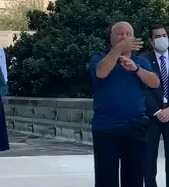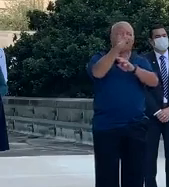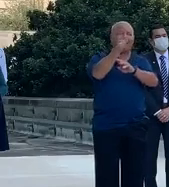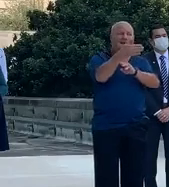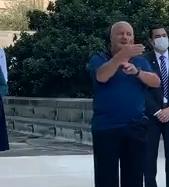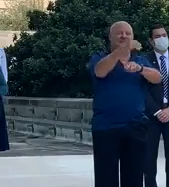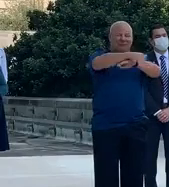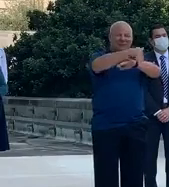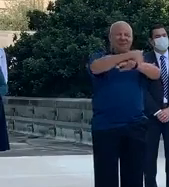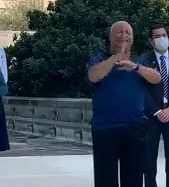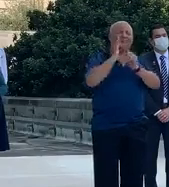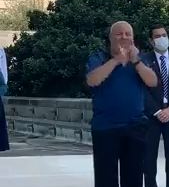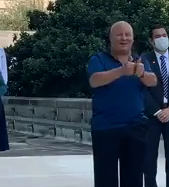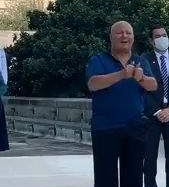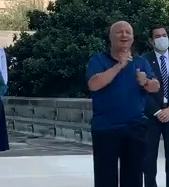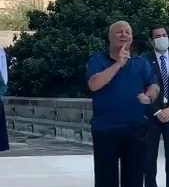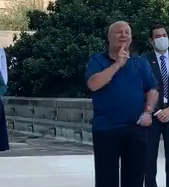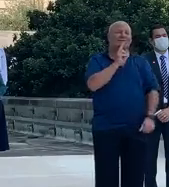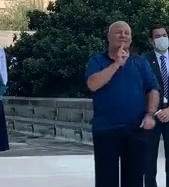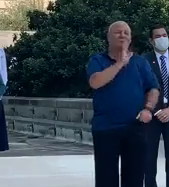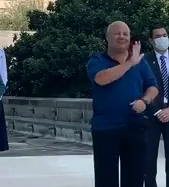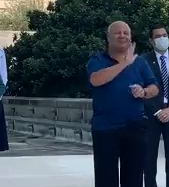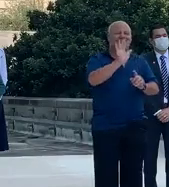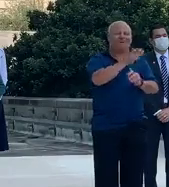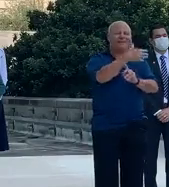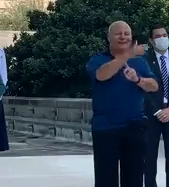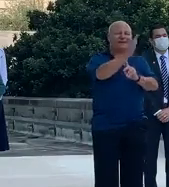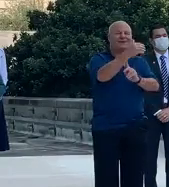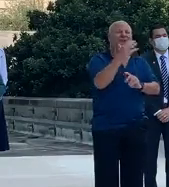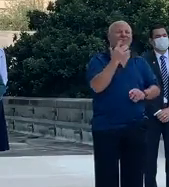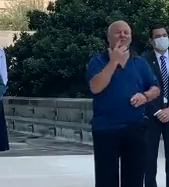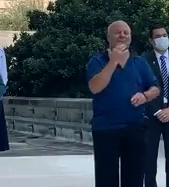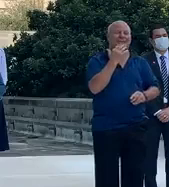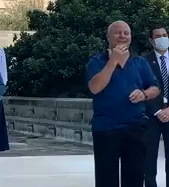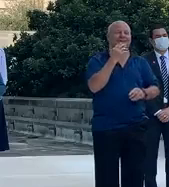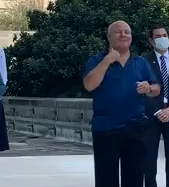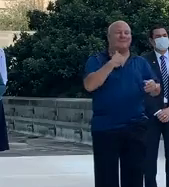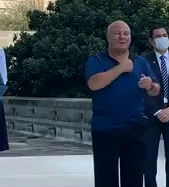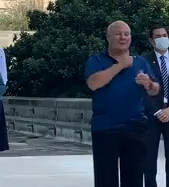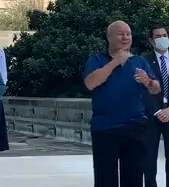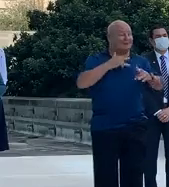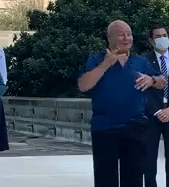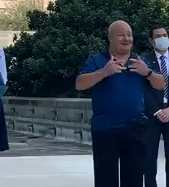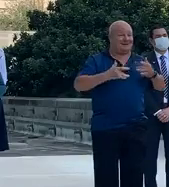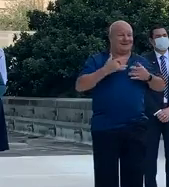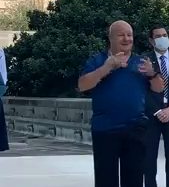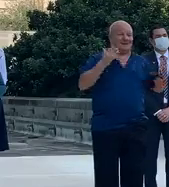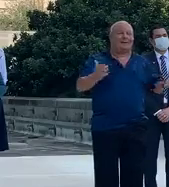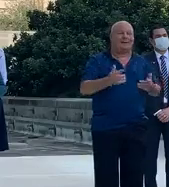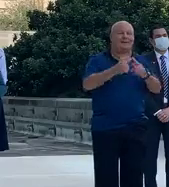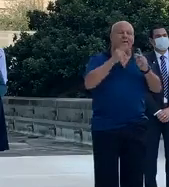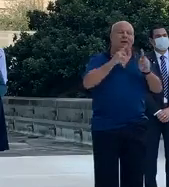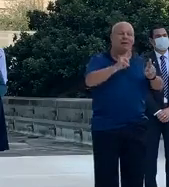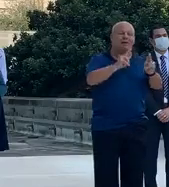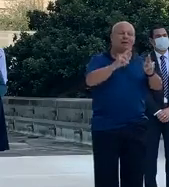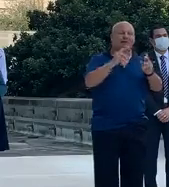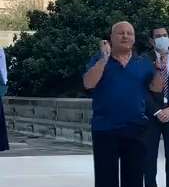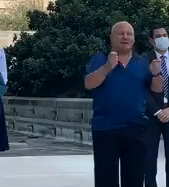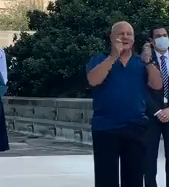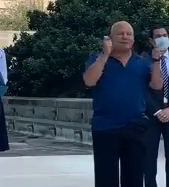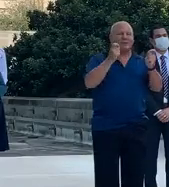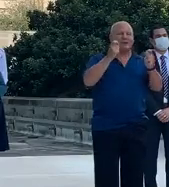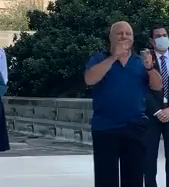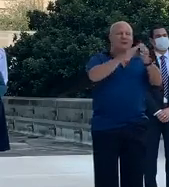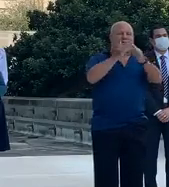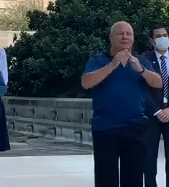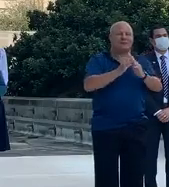flag, so we're excited about that. And we are here to celebrate and honor these communities with remarks, performances. And before we get